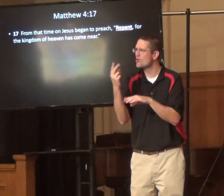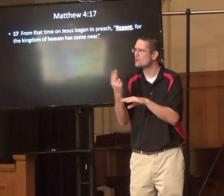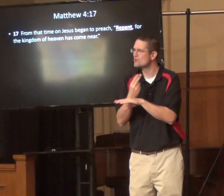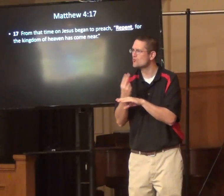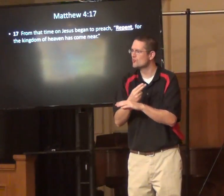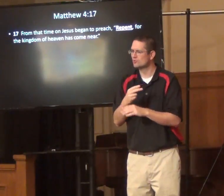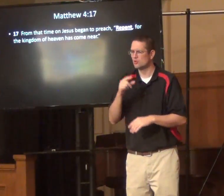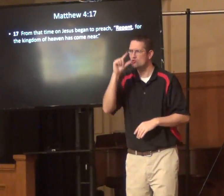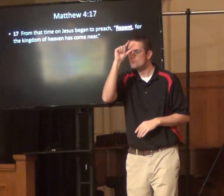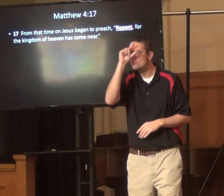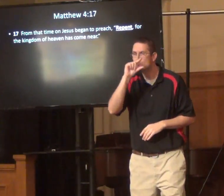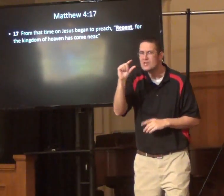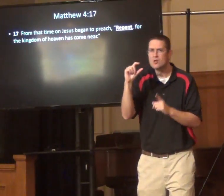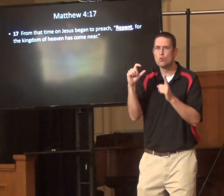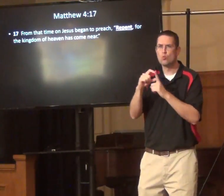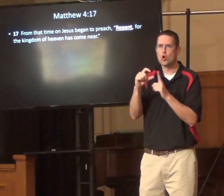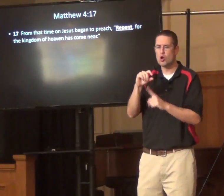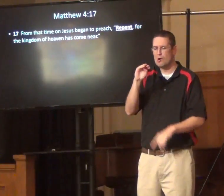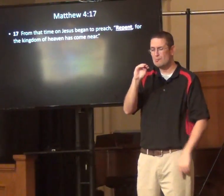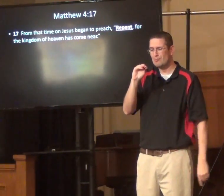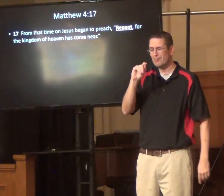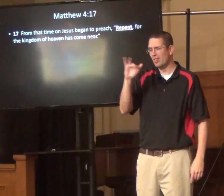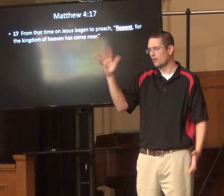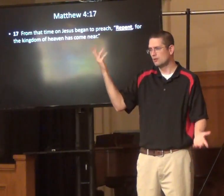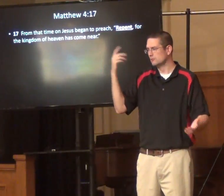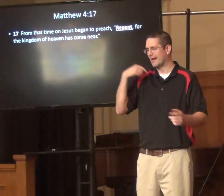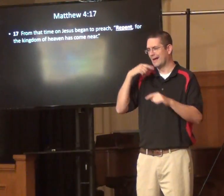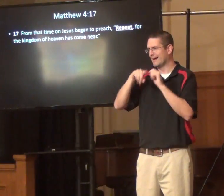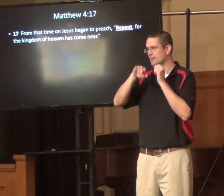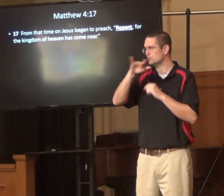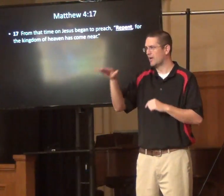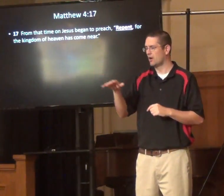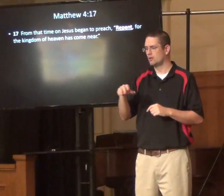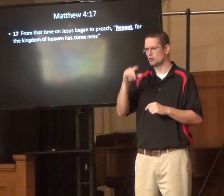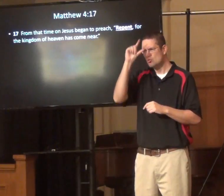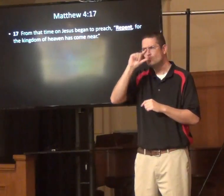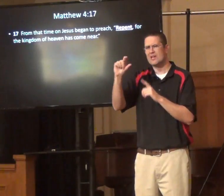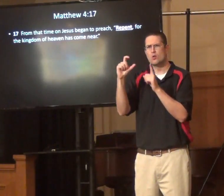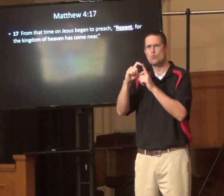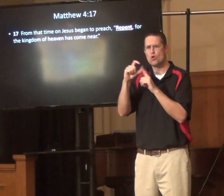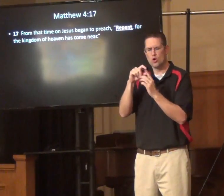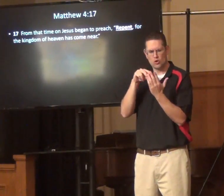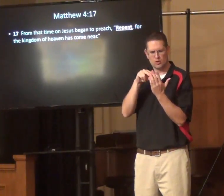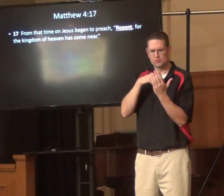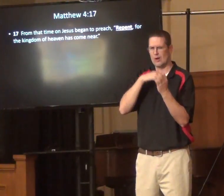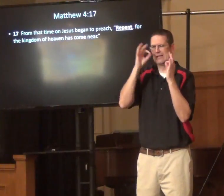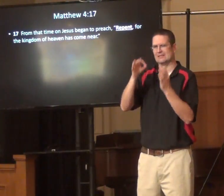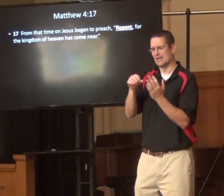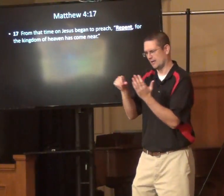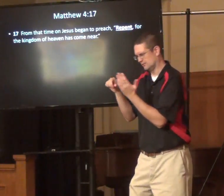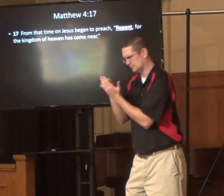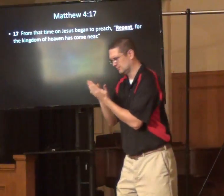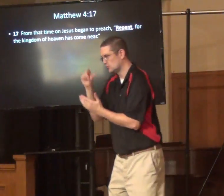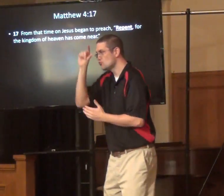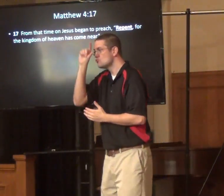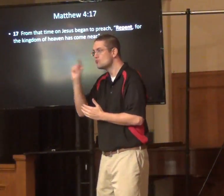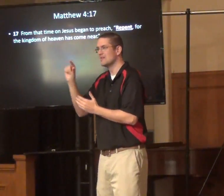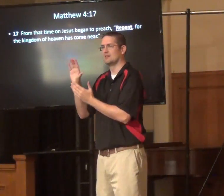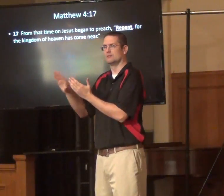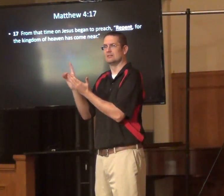the biblical word? Then the Greek word, whatever, I can't even spell it, but I looked that up in